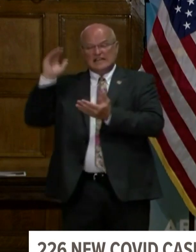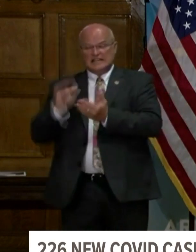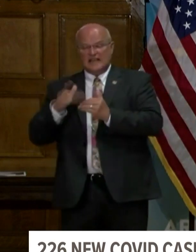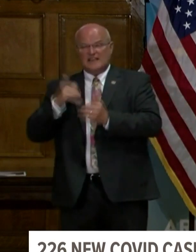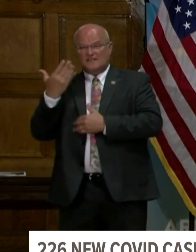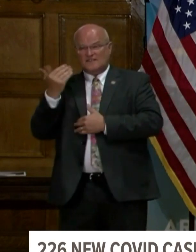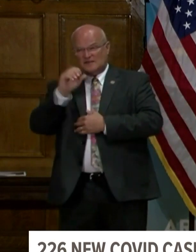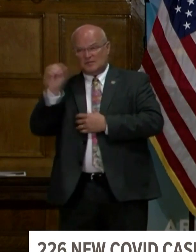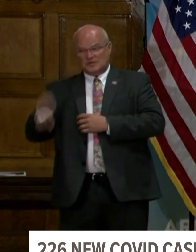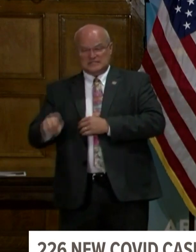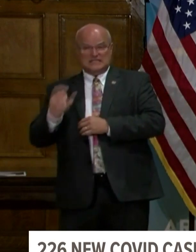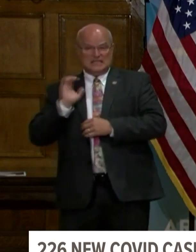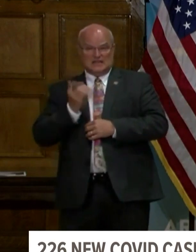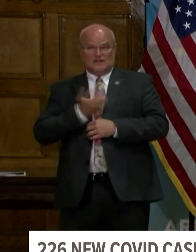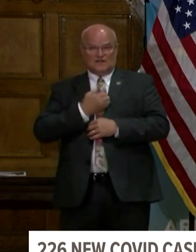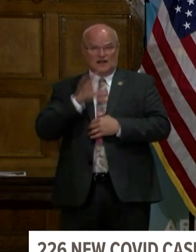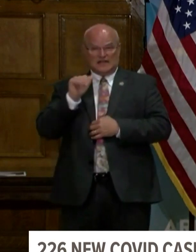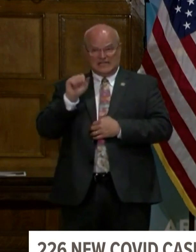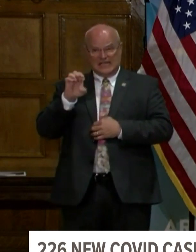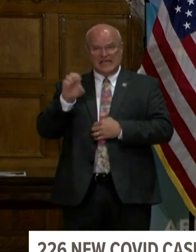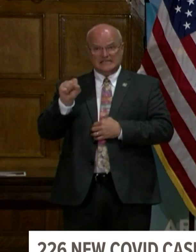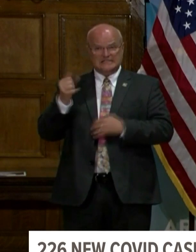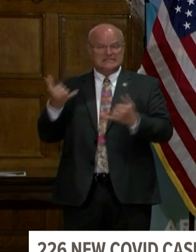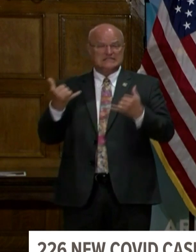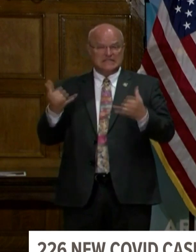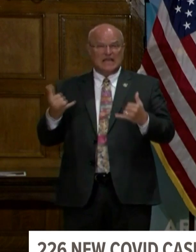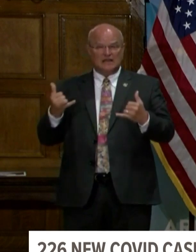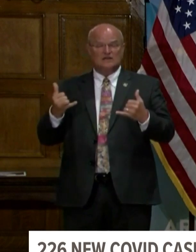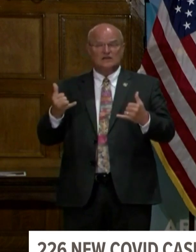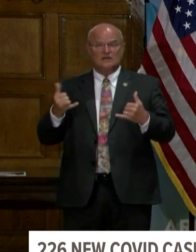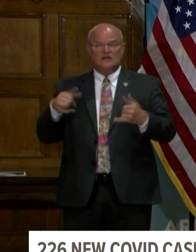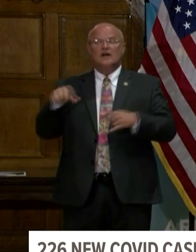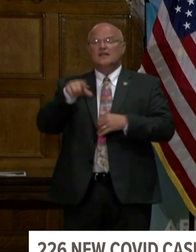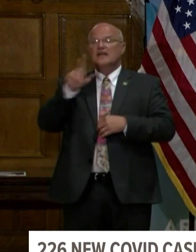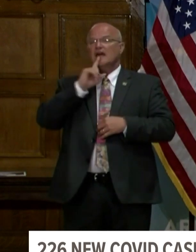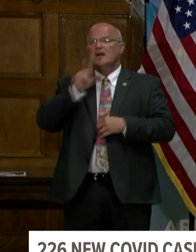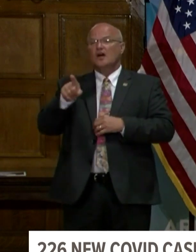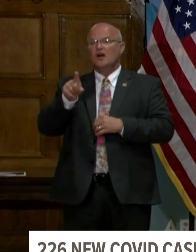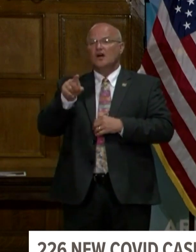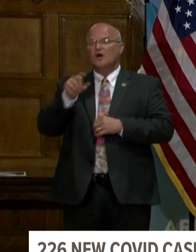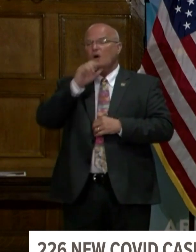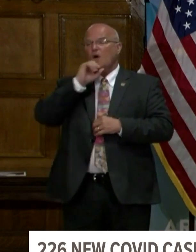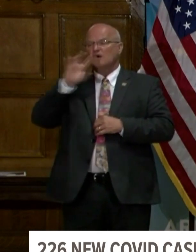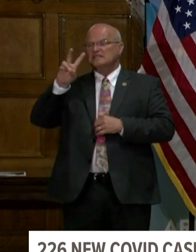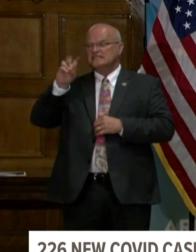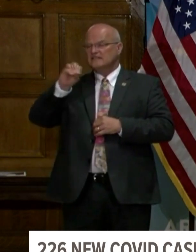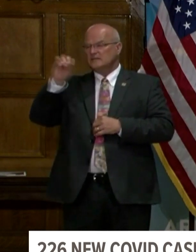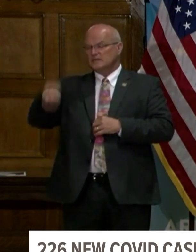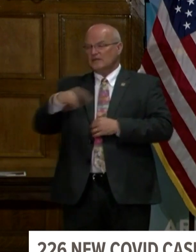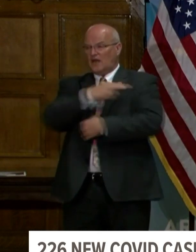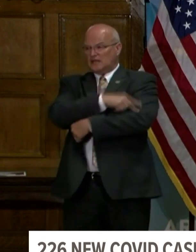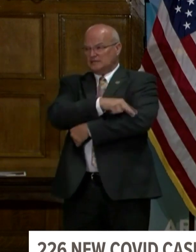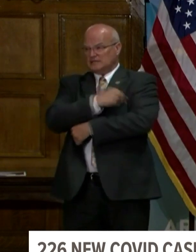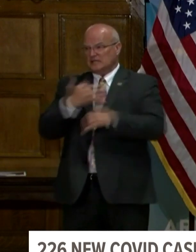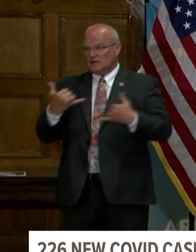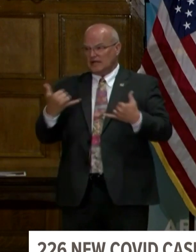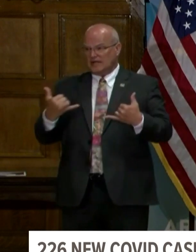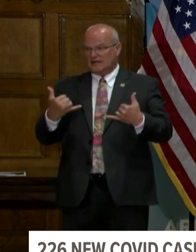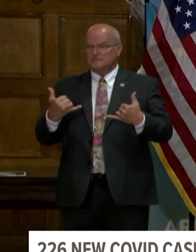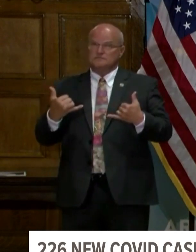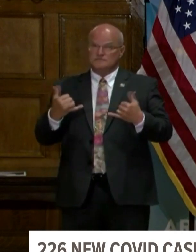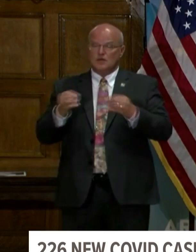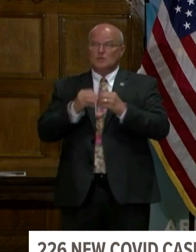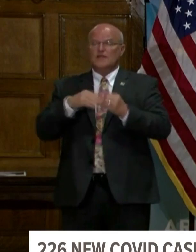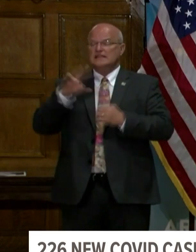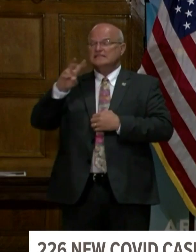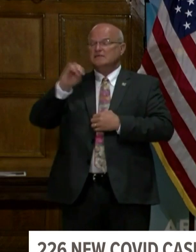than 15% of our cases now, they are over 70% of our hospitalizations.